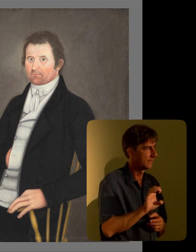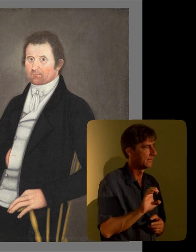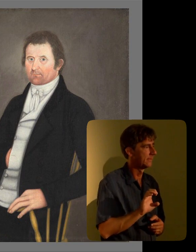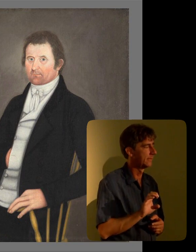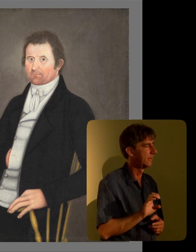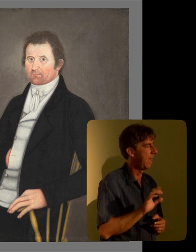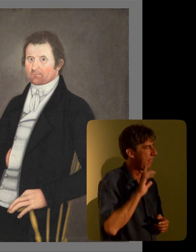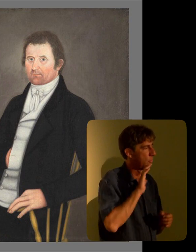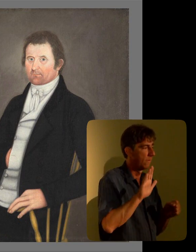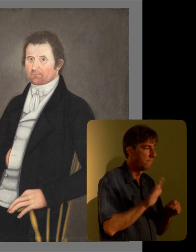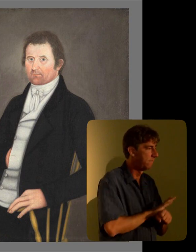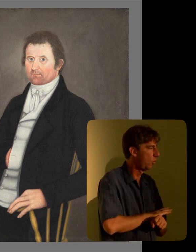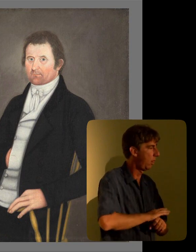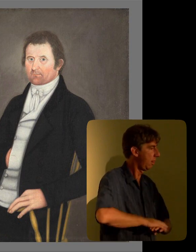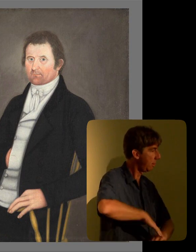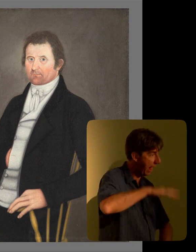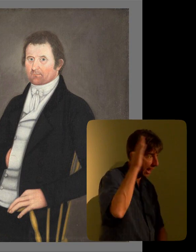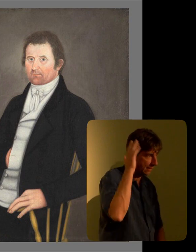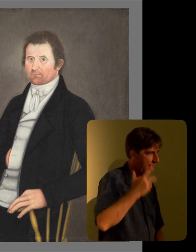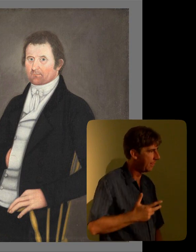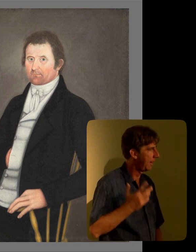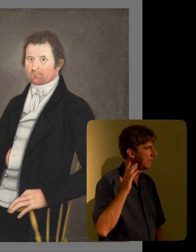down because the three-quarter